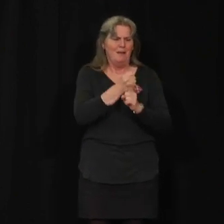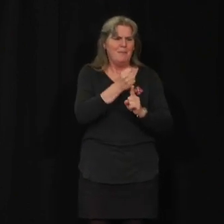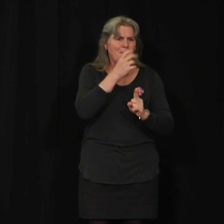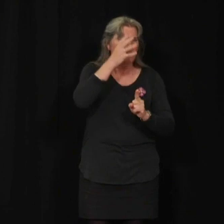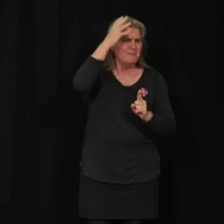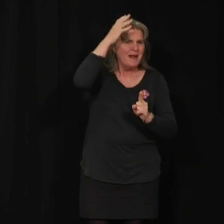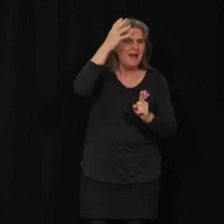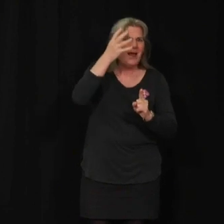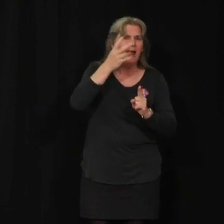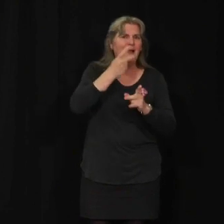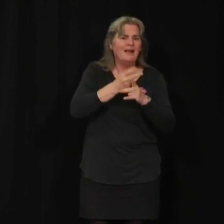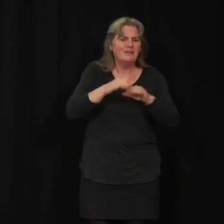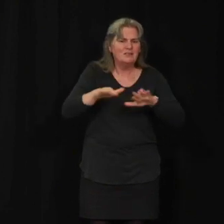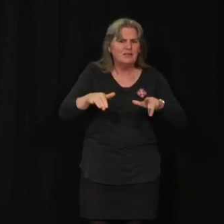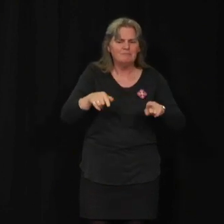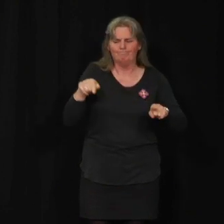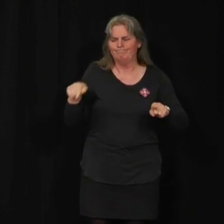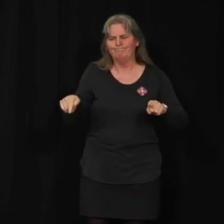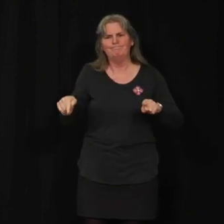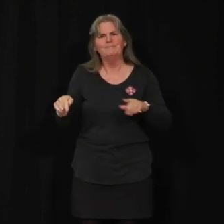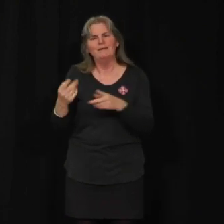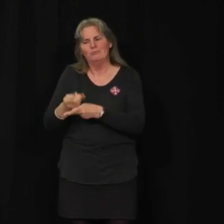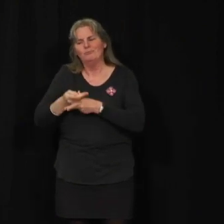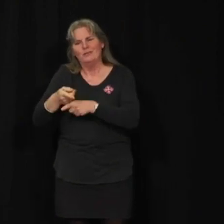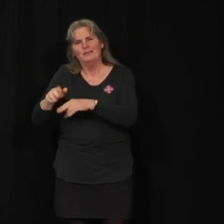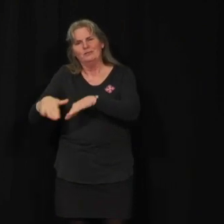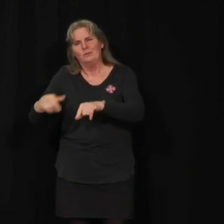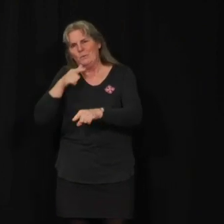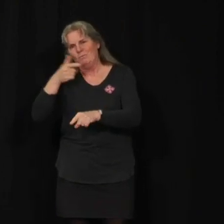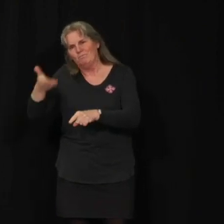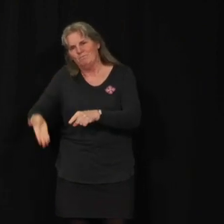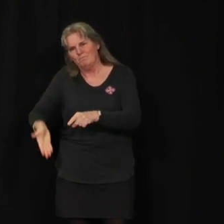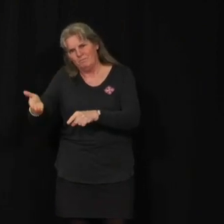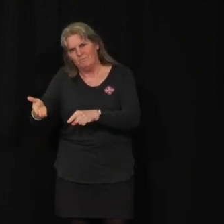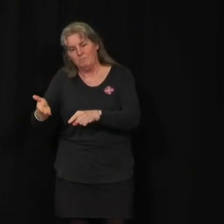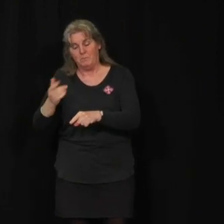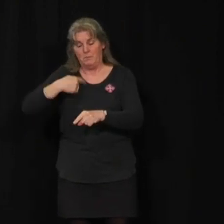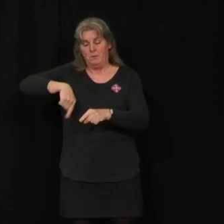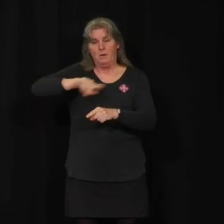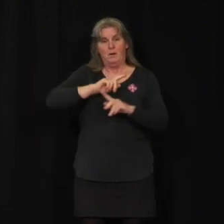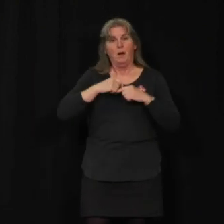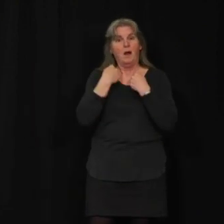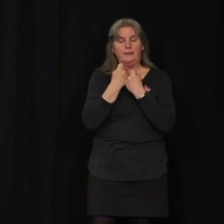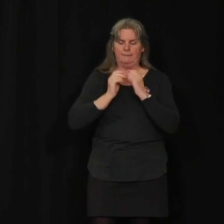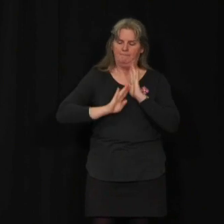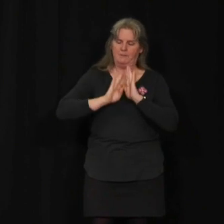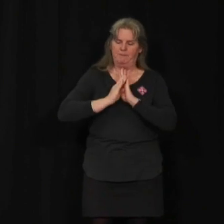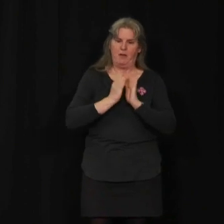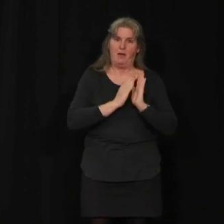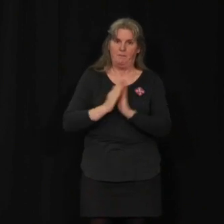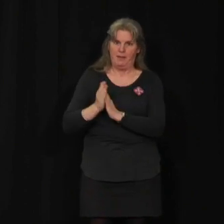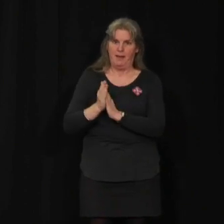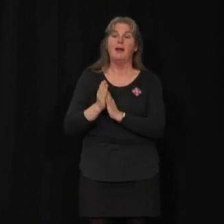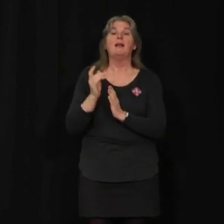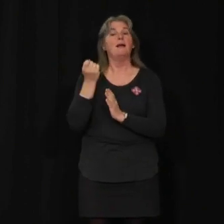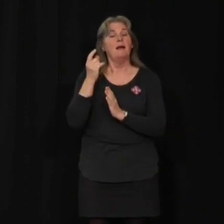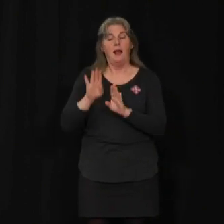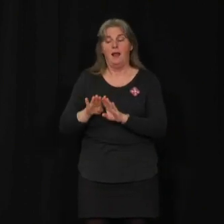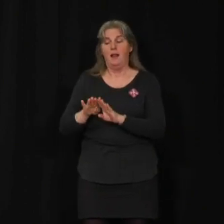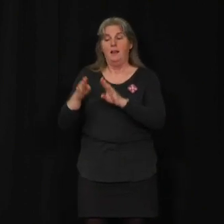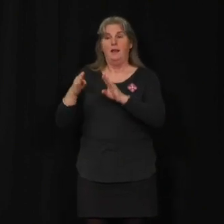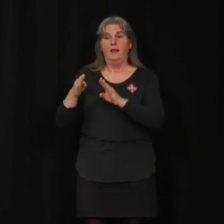we must have a solution to childcare. That is why our team is working on a plan to lift restrictions